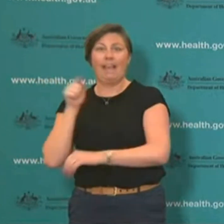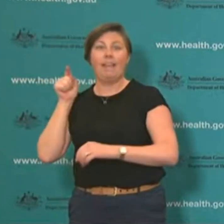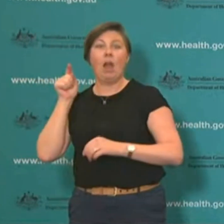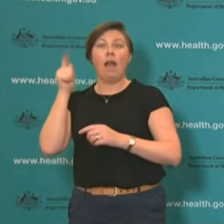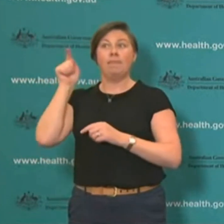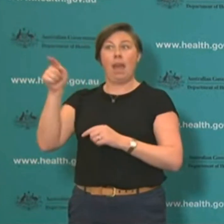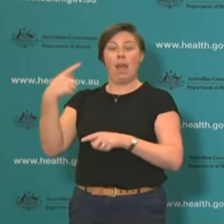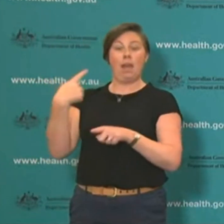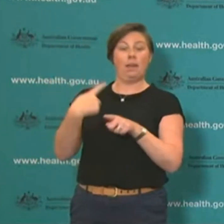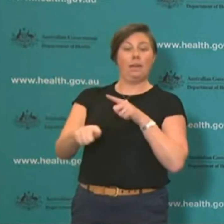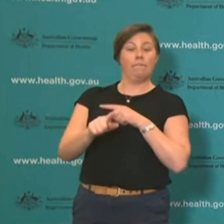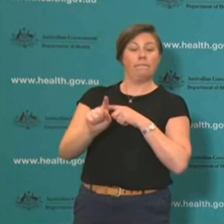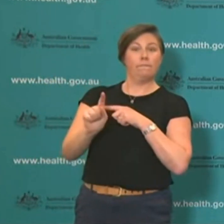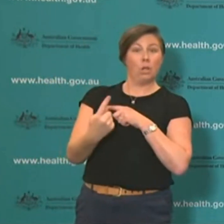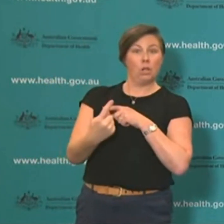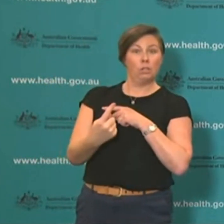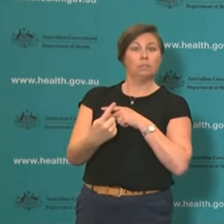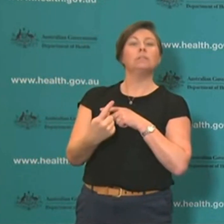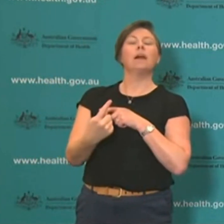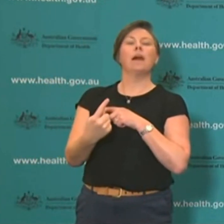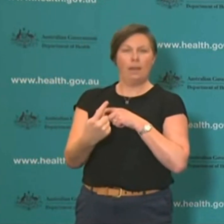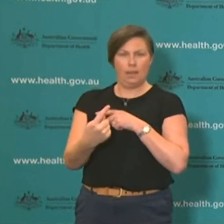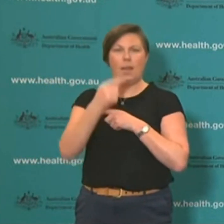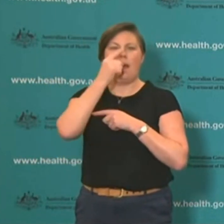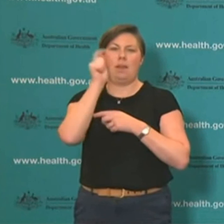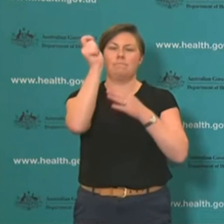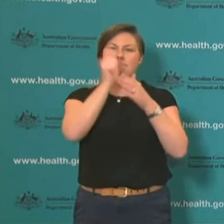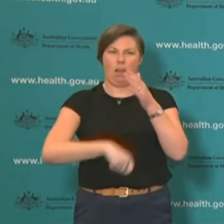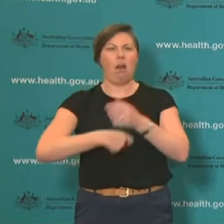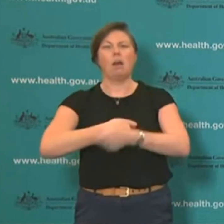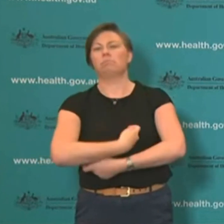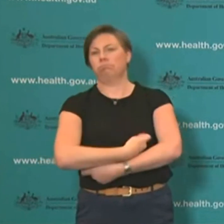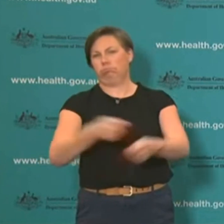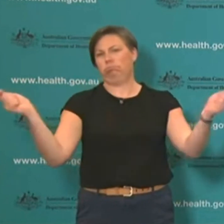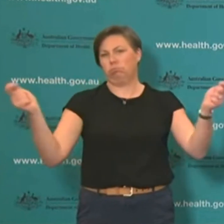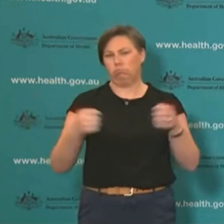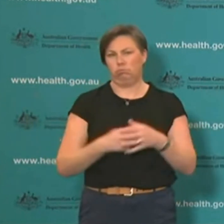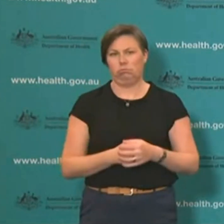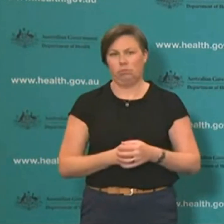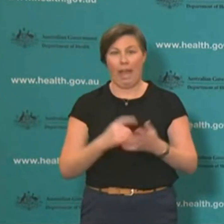next steps. So once the phase 3 trial results are in, if there's 2 successful